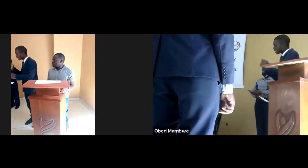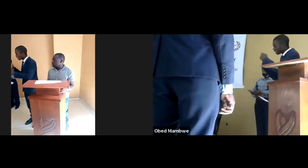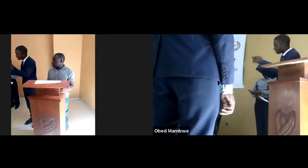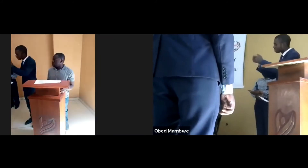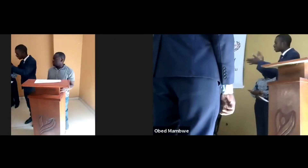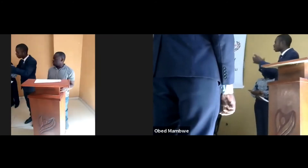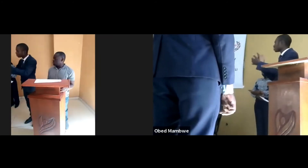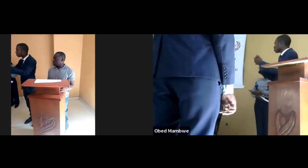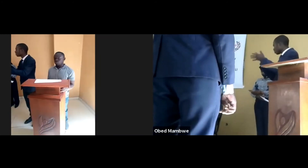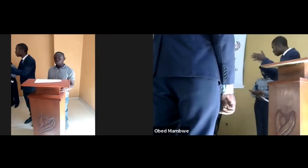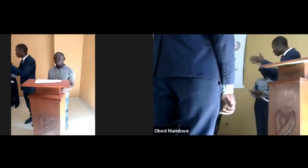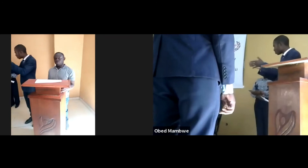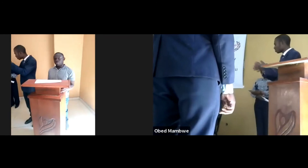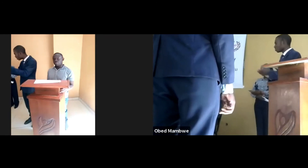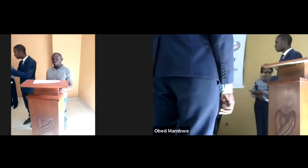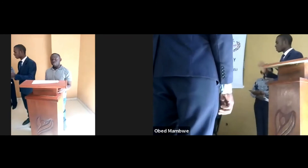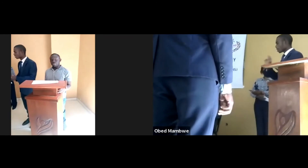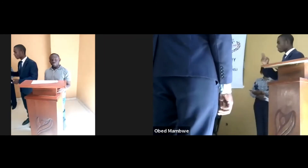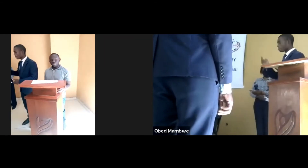they are very happy to